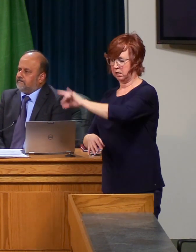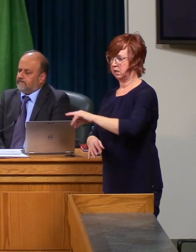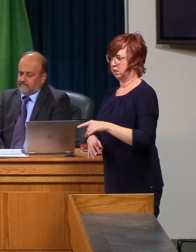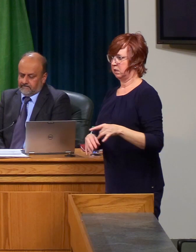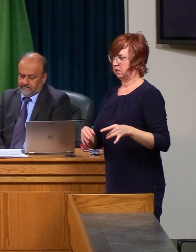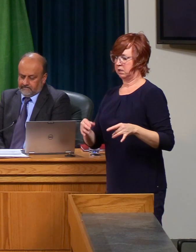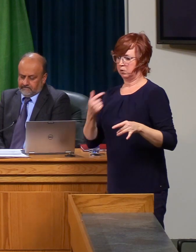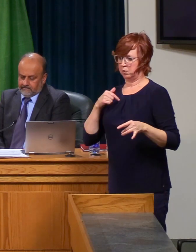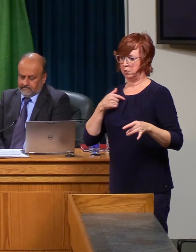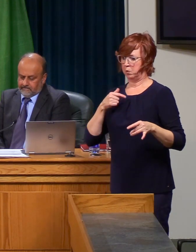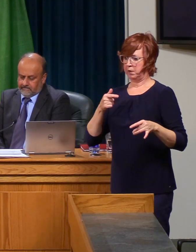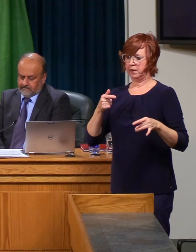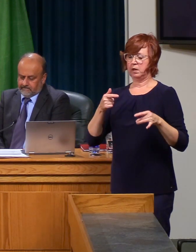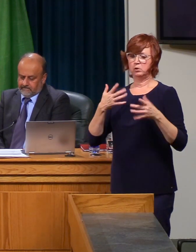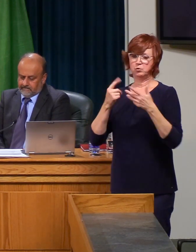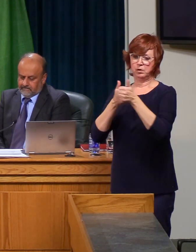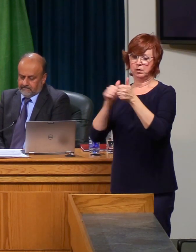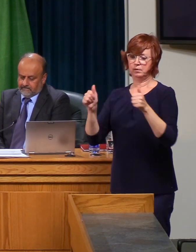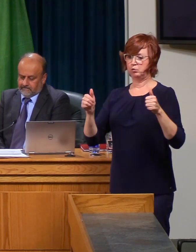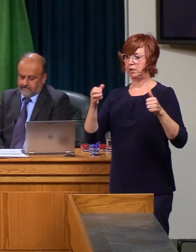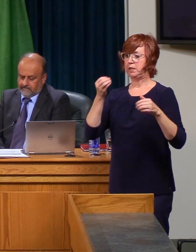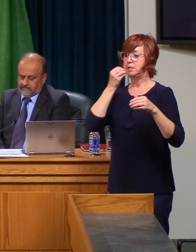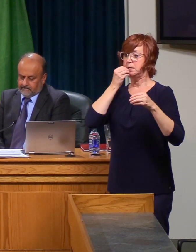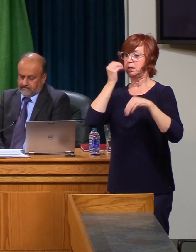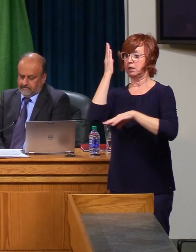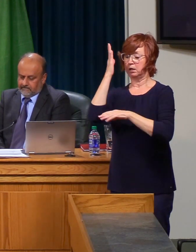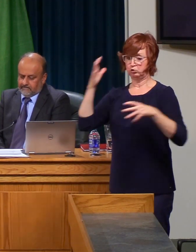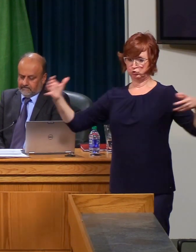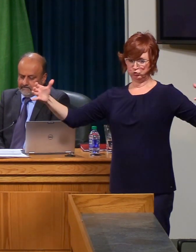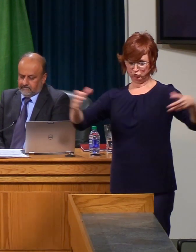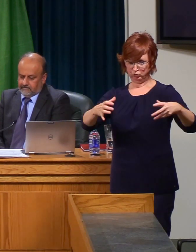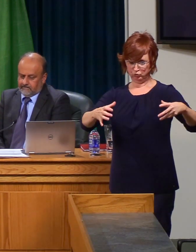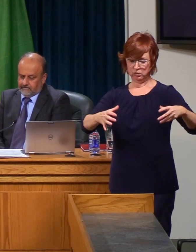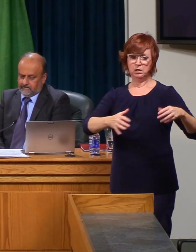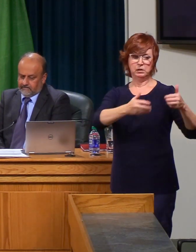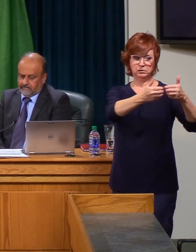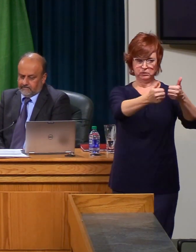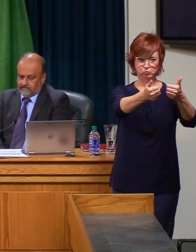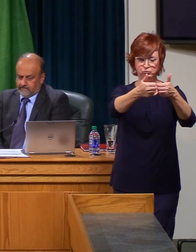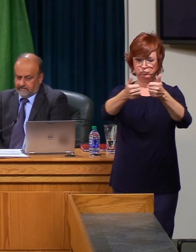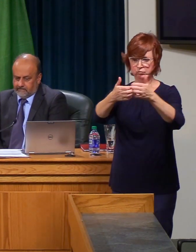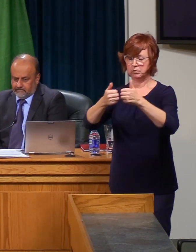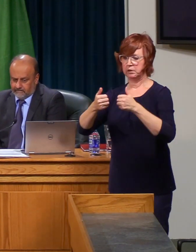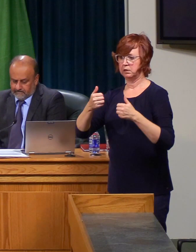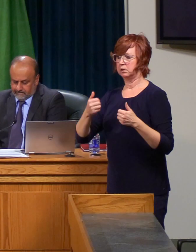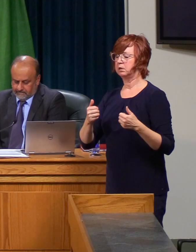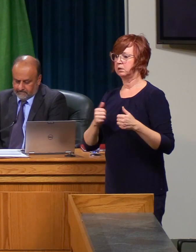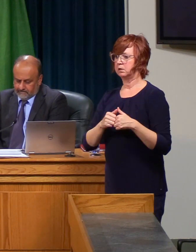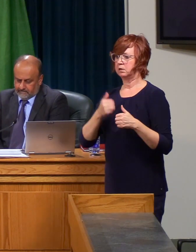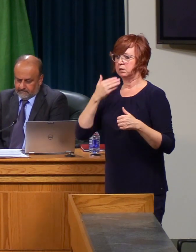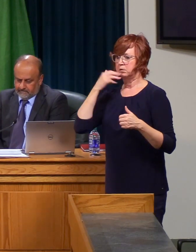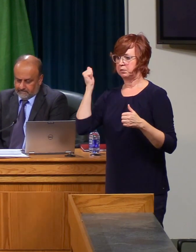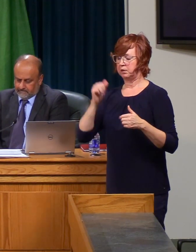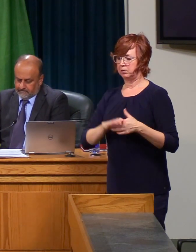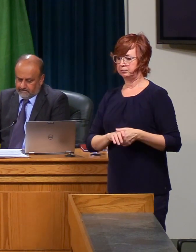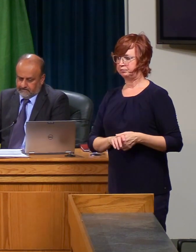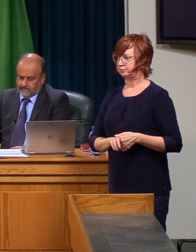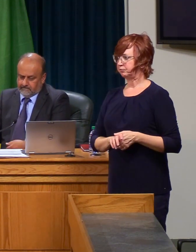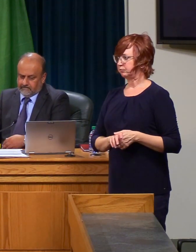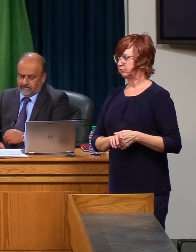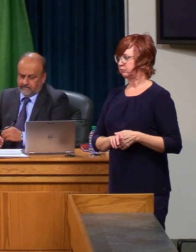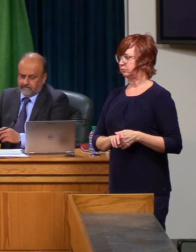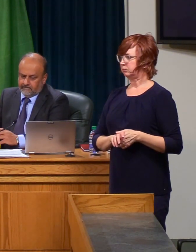them all together for lunch and for playtime and things of that. The goal here is to have small groups that are separated from one